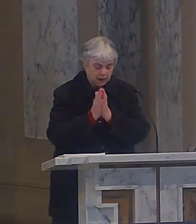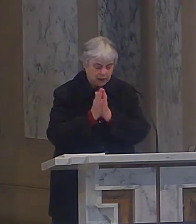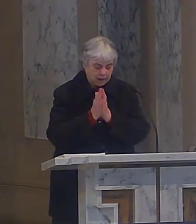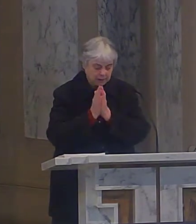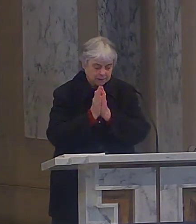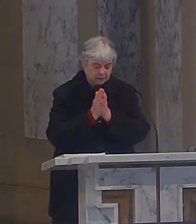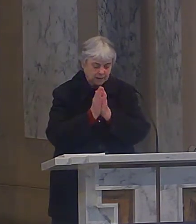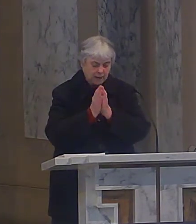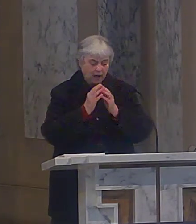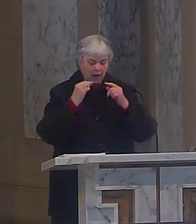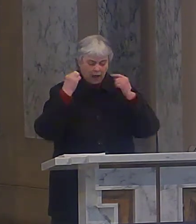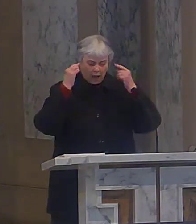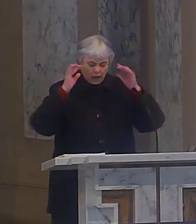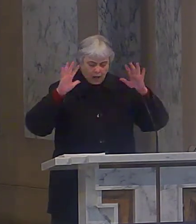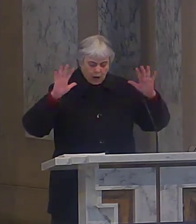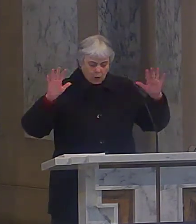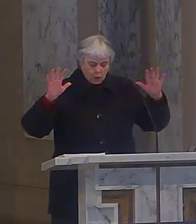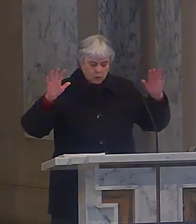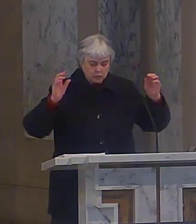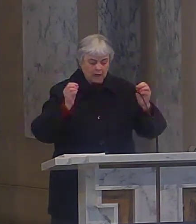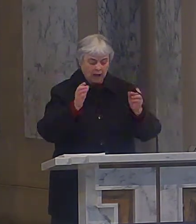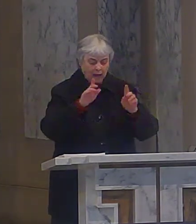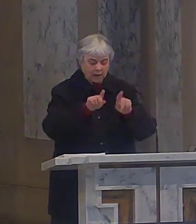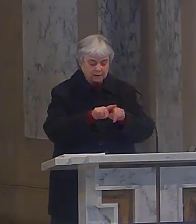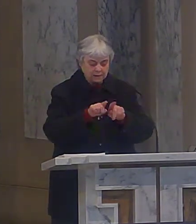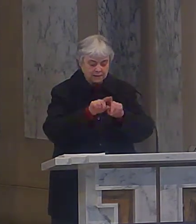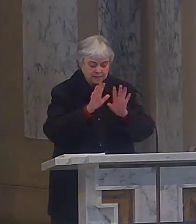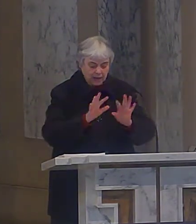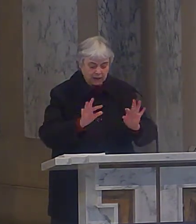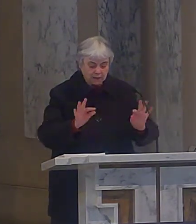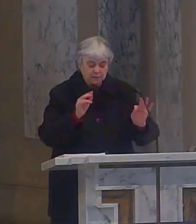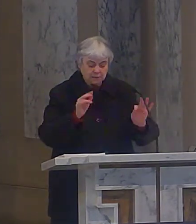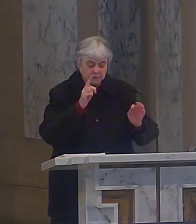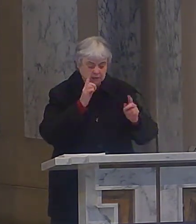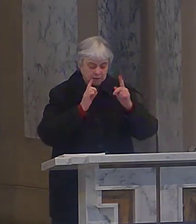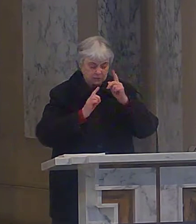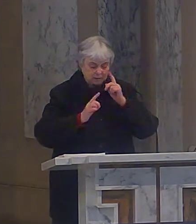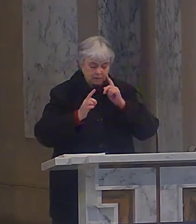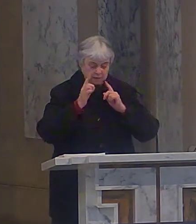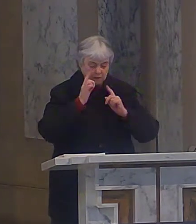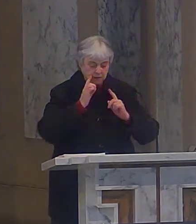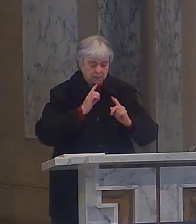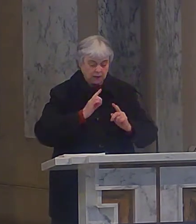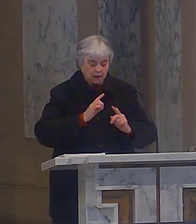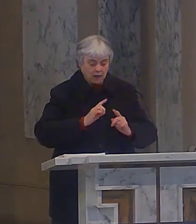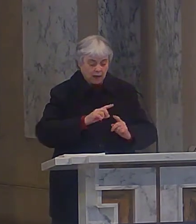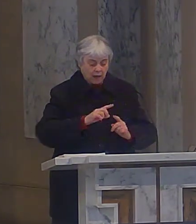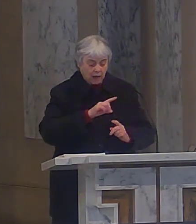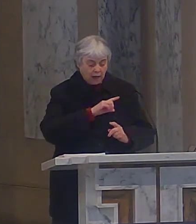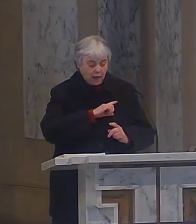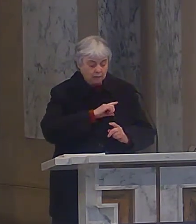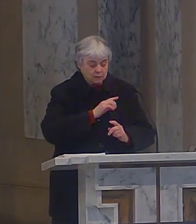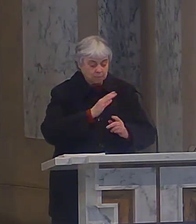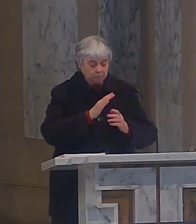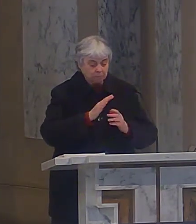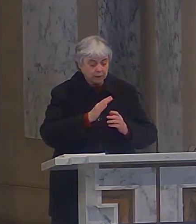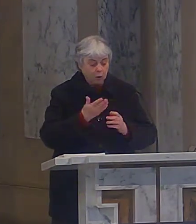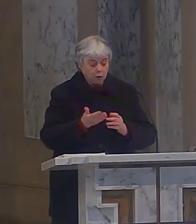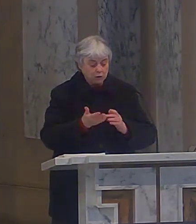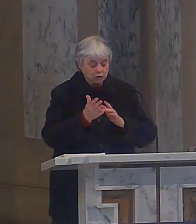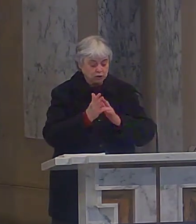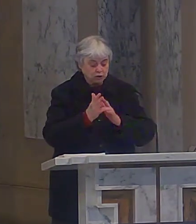prayed aloud and in silent tears and